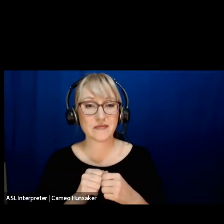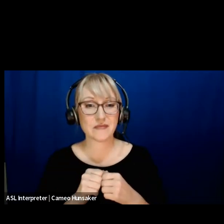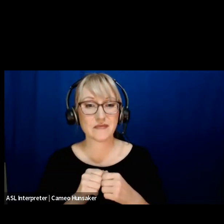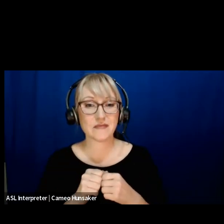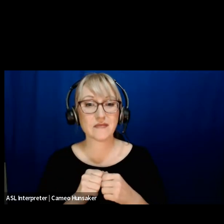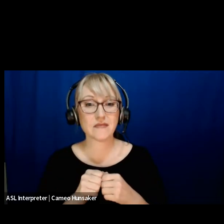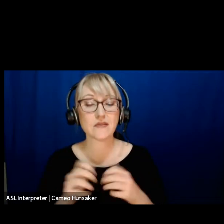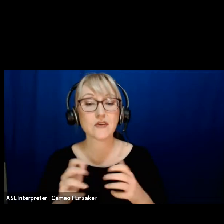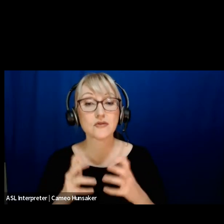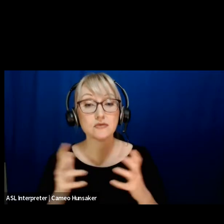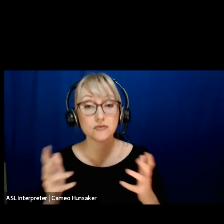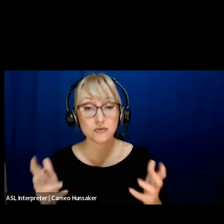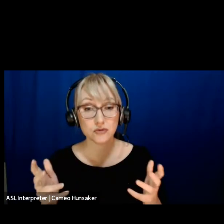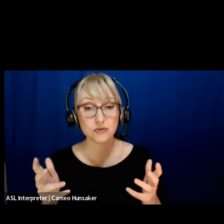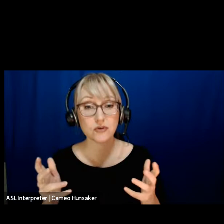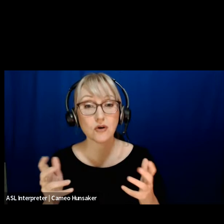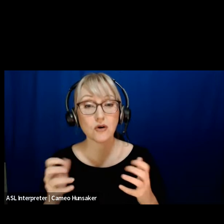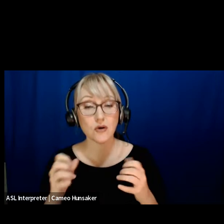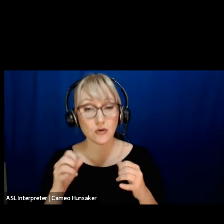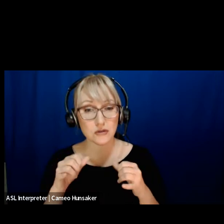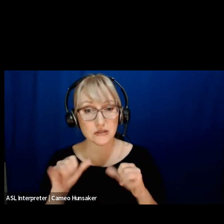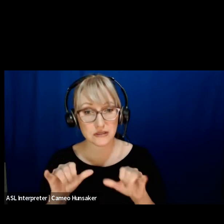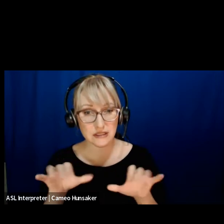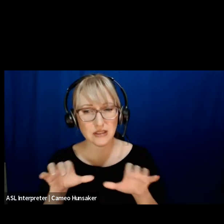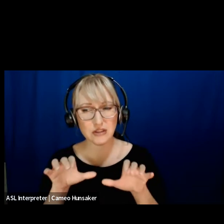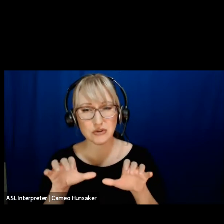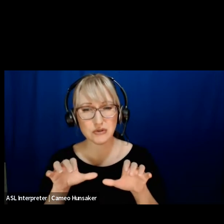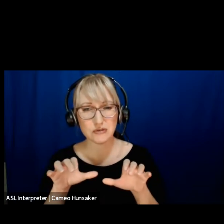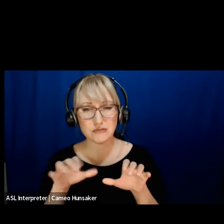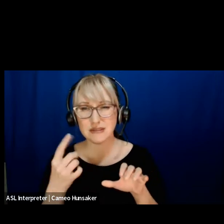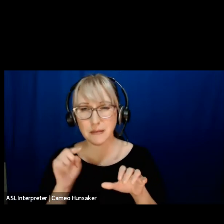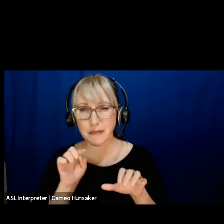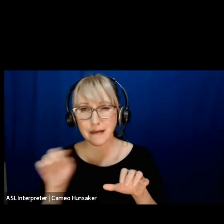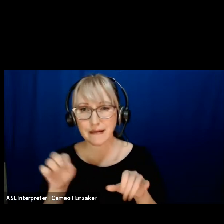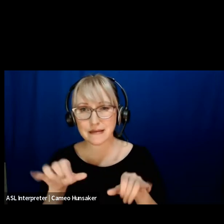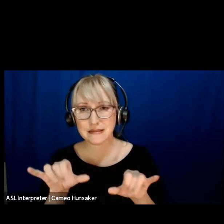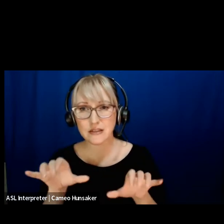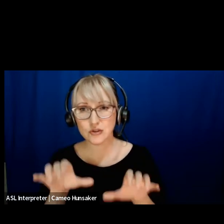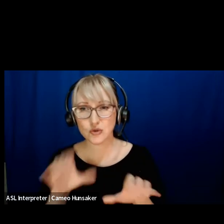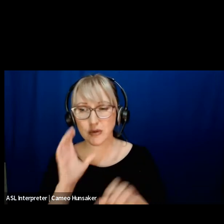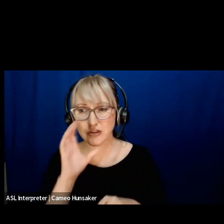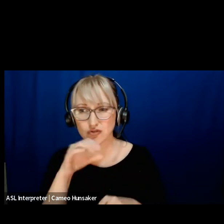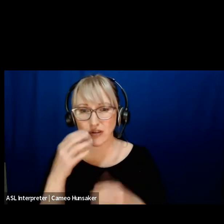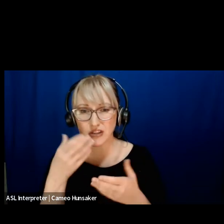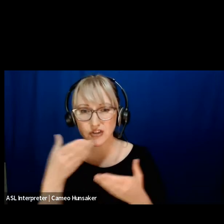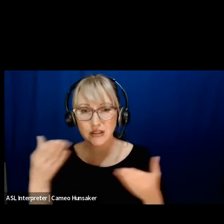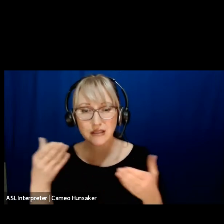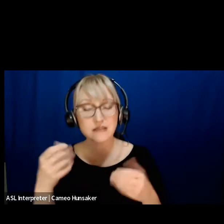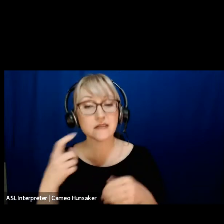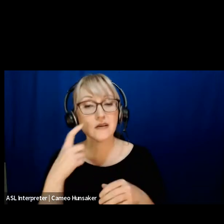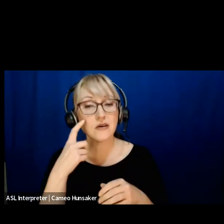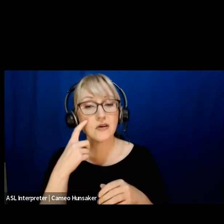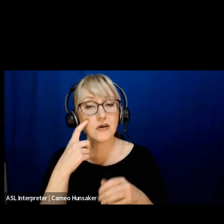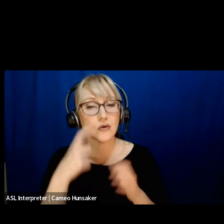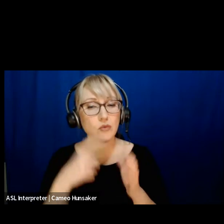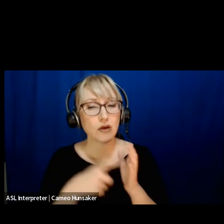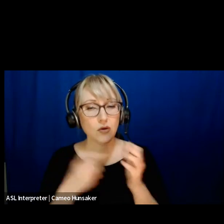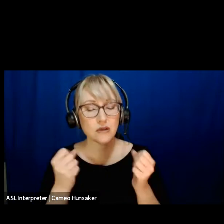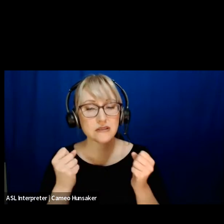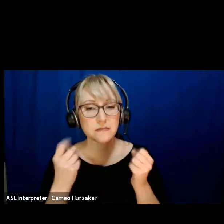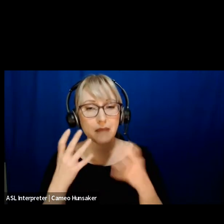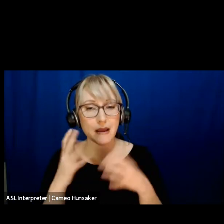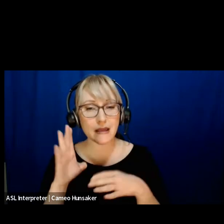market is still doing some very strange things. We're seeing a lot of businesses